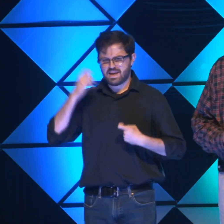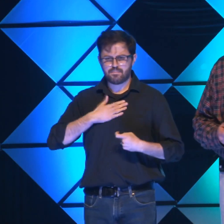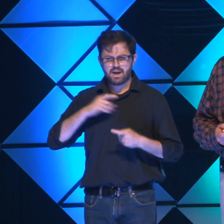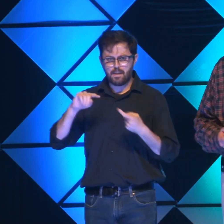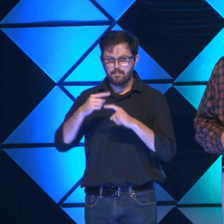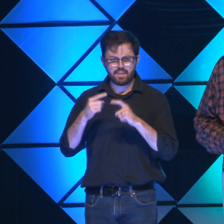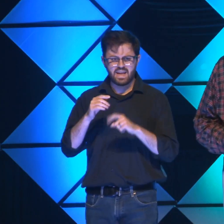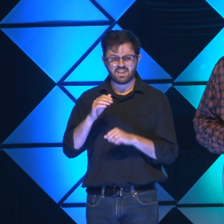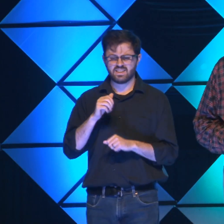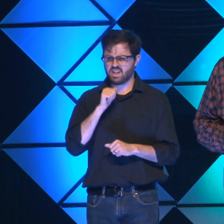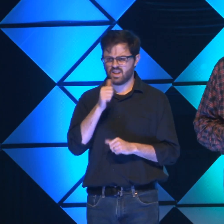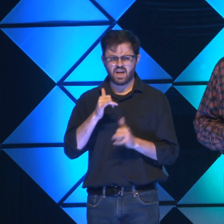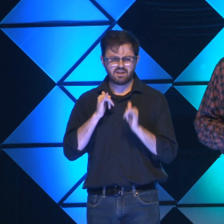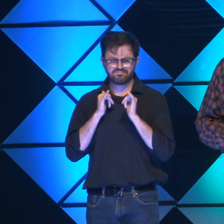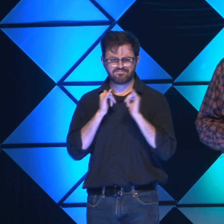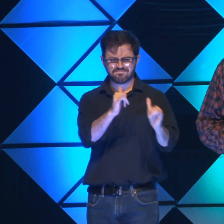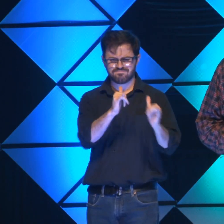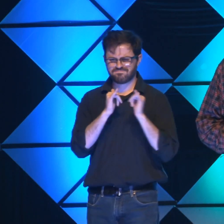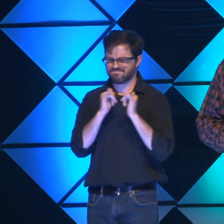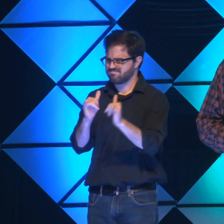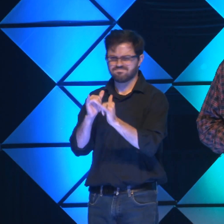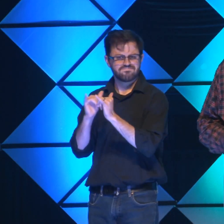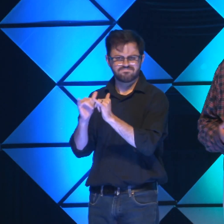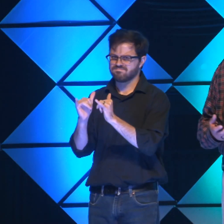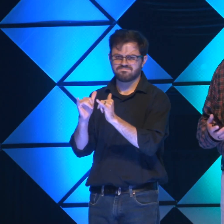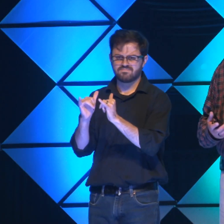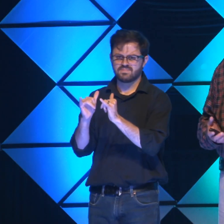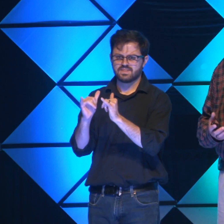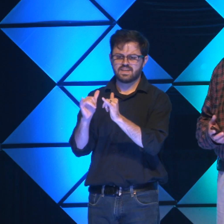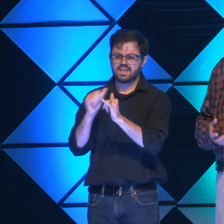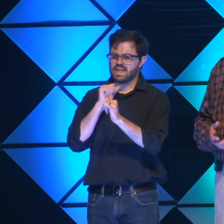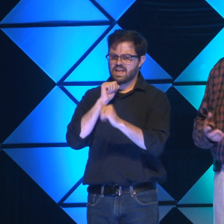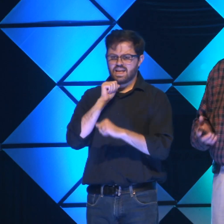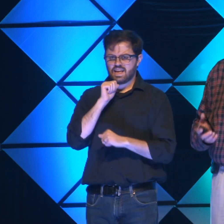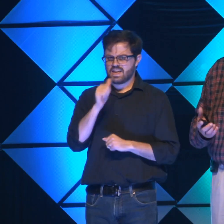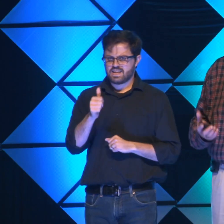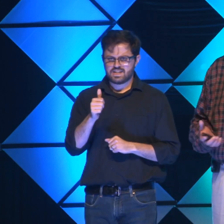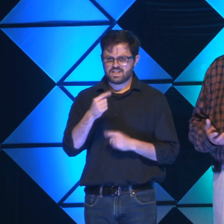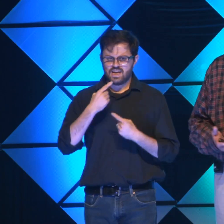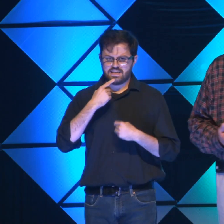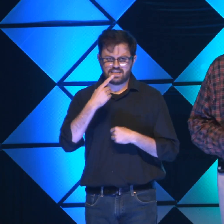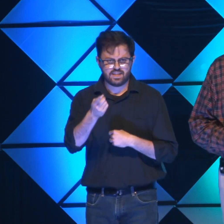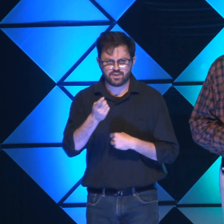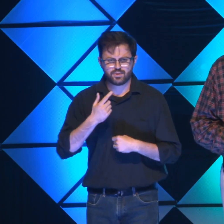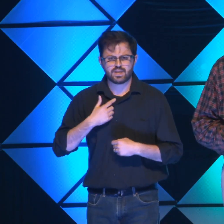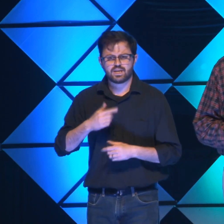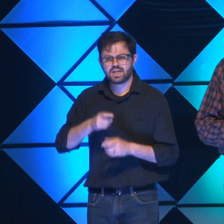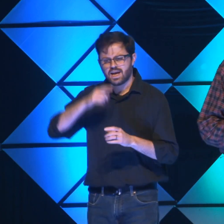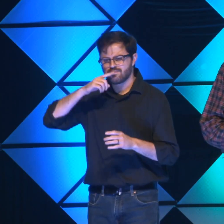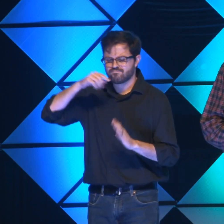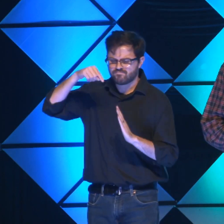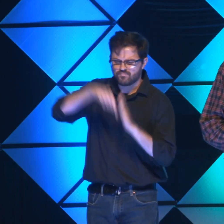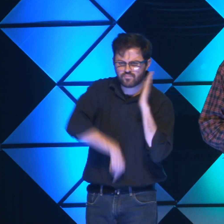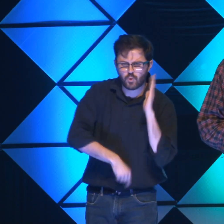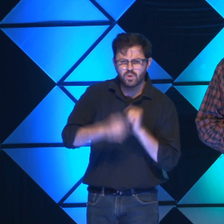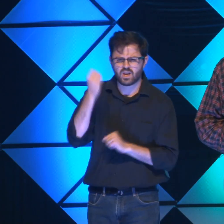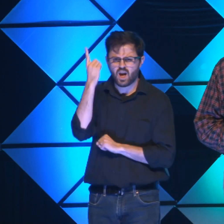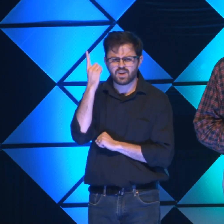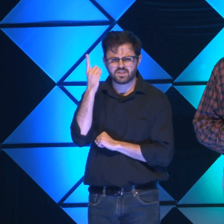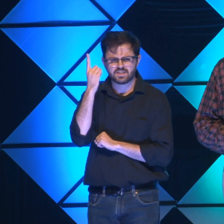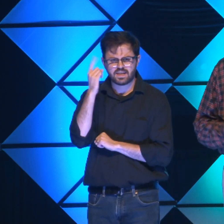not yours. I don't make any claims that I can truly understand the grief that someone else feels. What I can